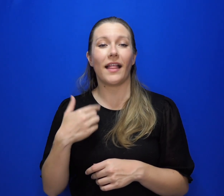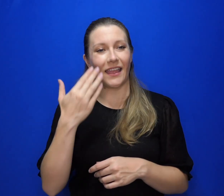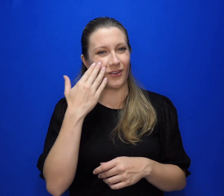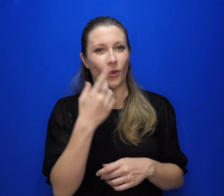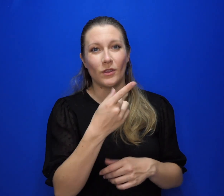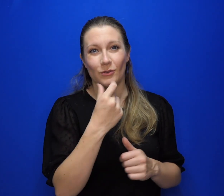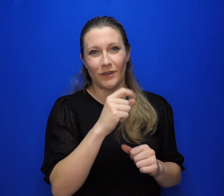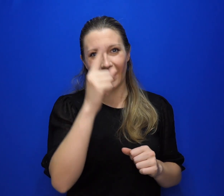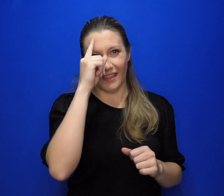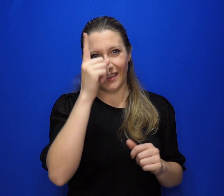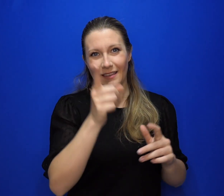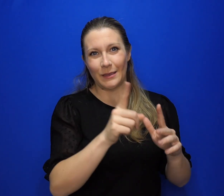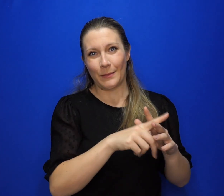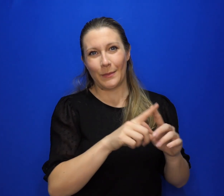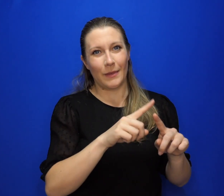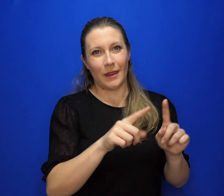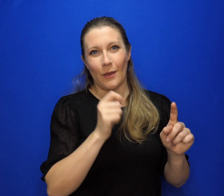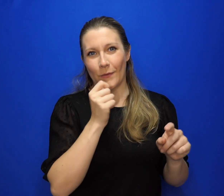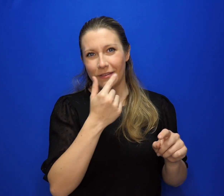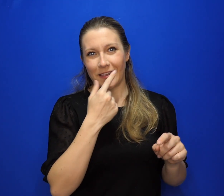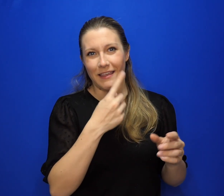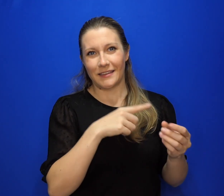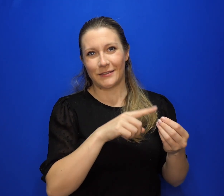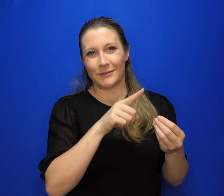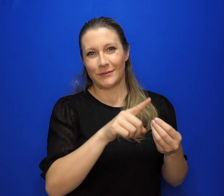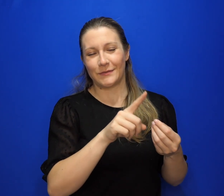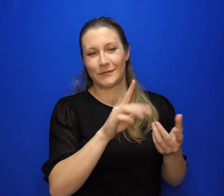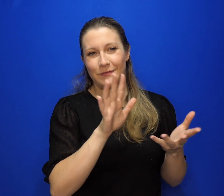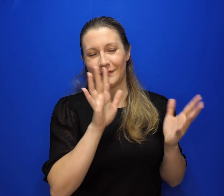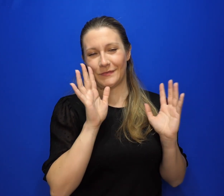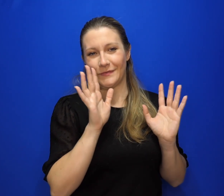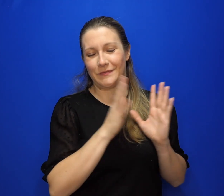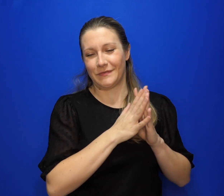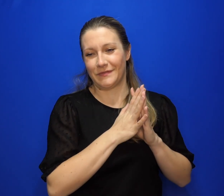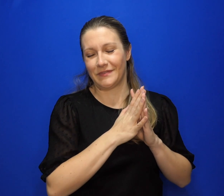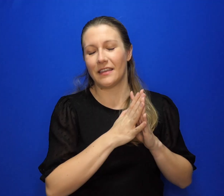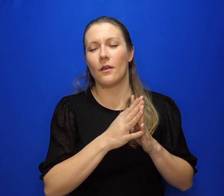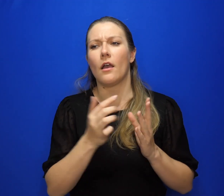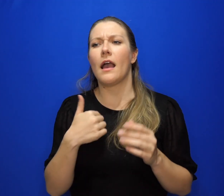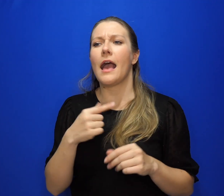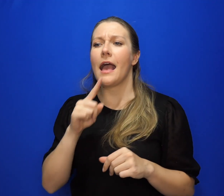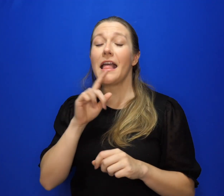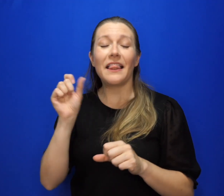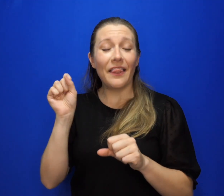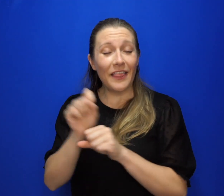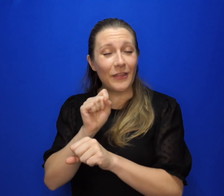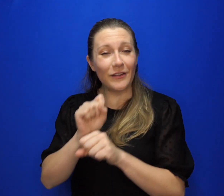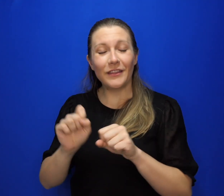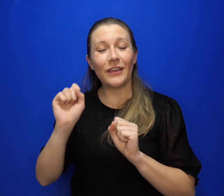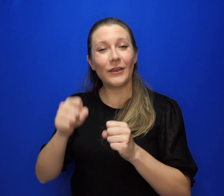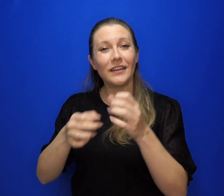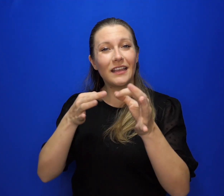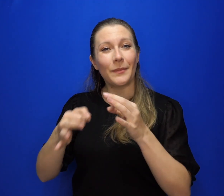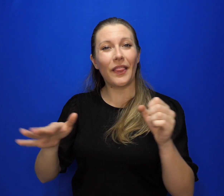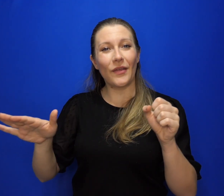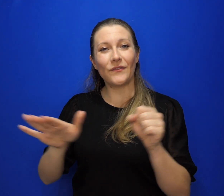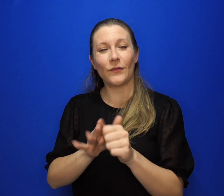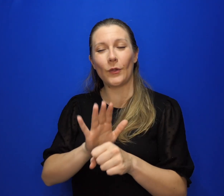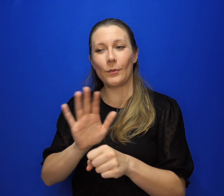until you can think about it. I literally could tell you that entire movie front to back. Why can I not?